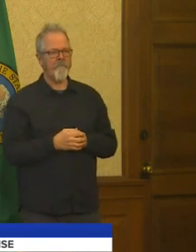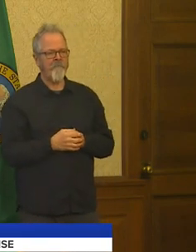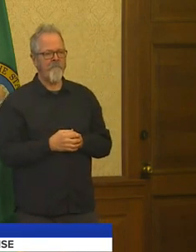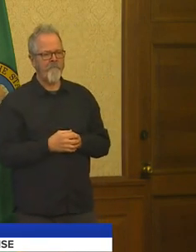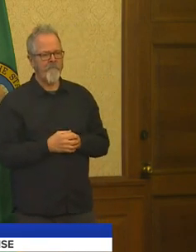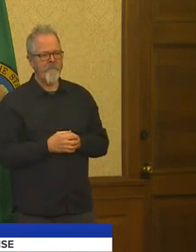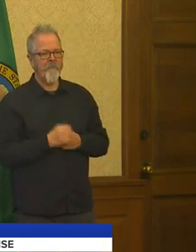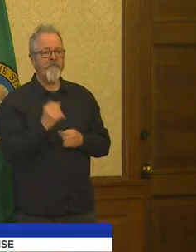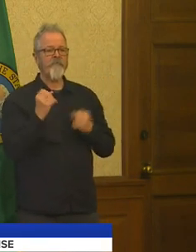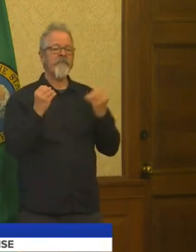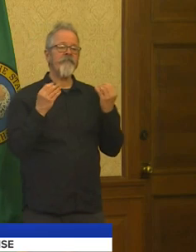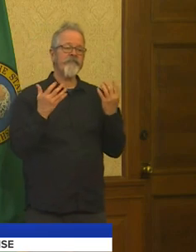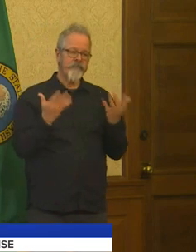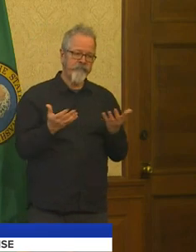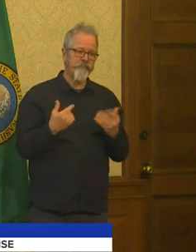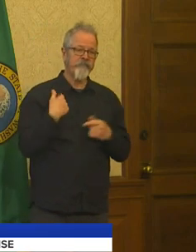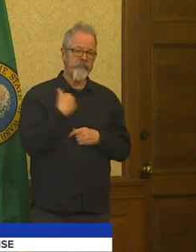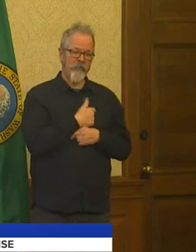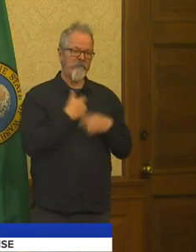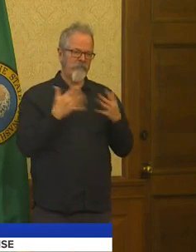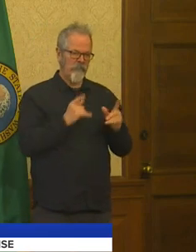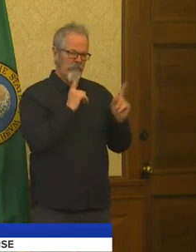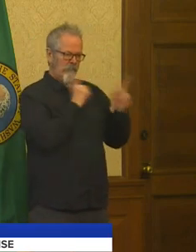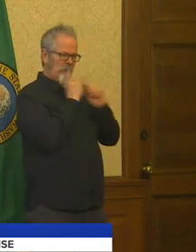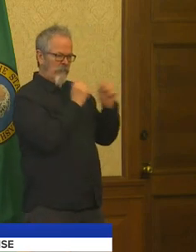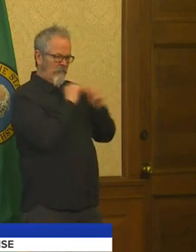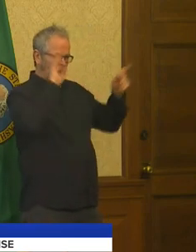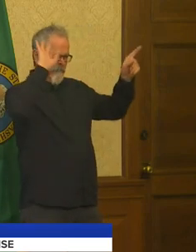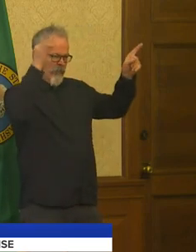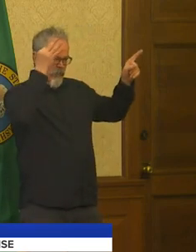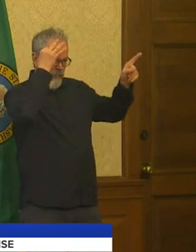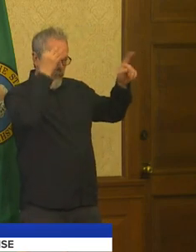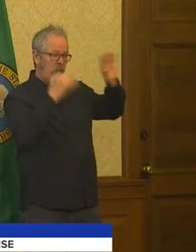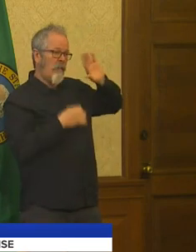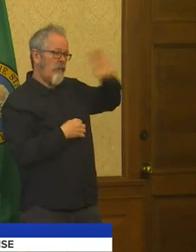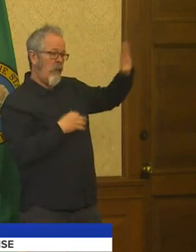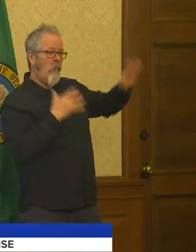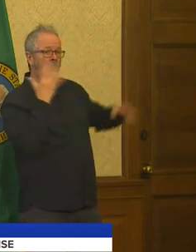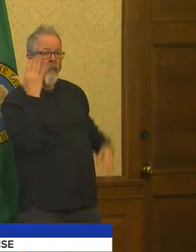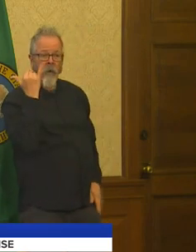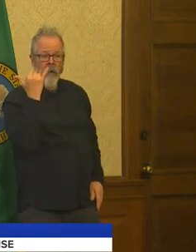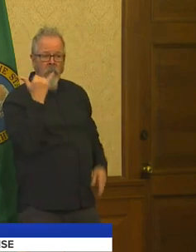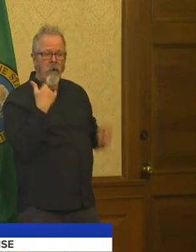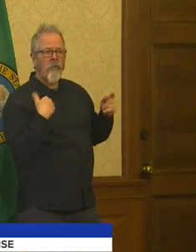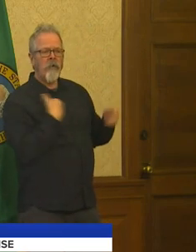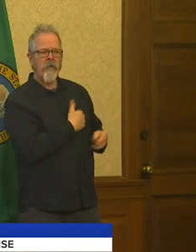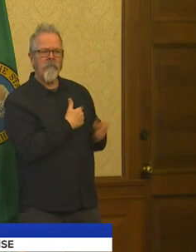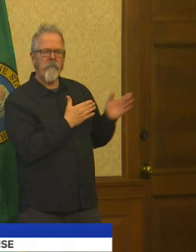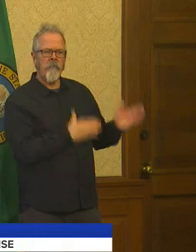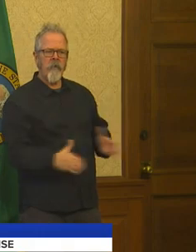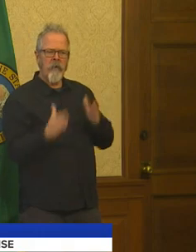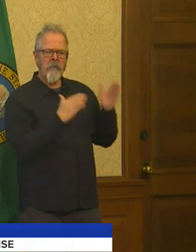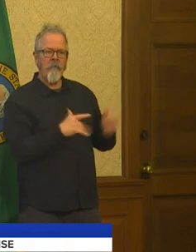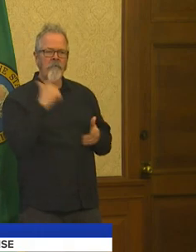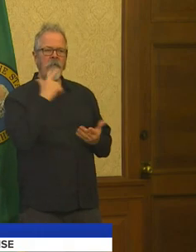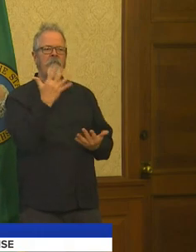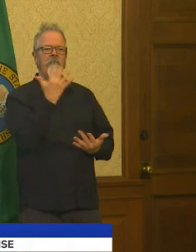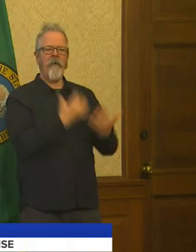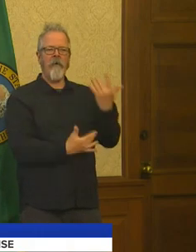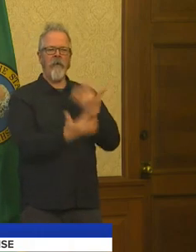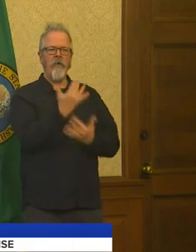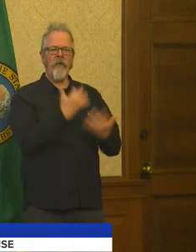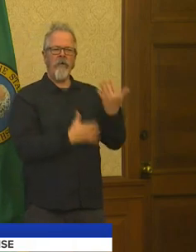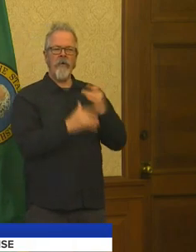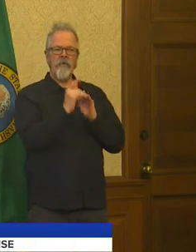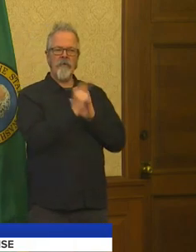them since most of our land is adjacent to theirs to make sure that we're coordinated on the opening of our lands with the opening of